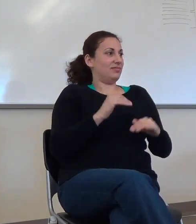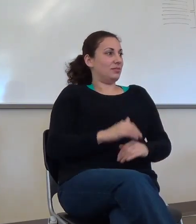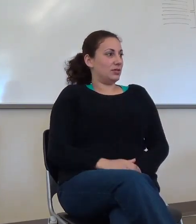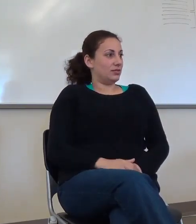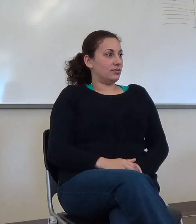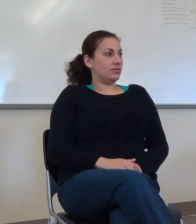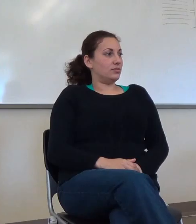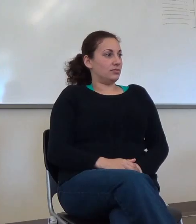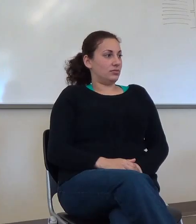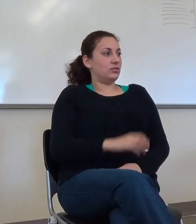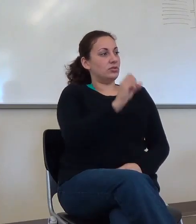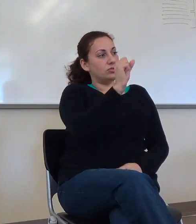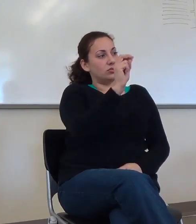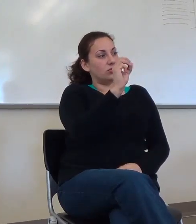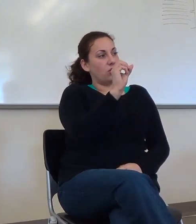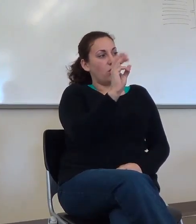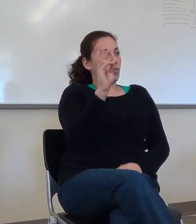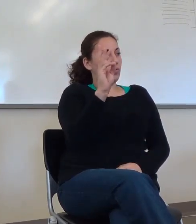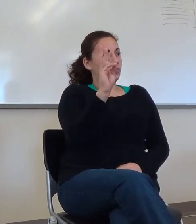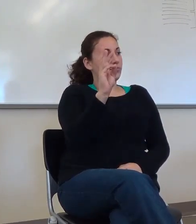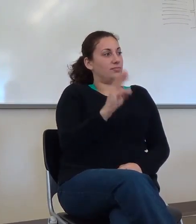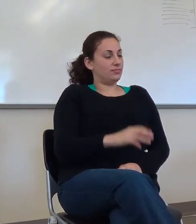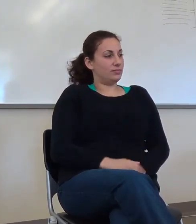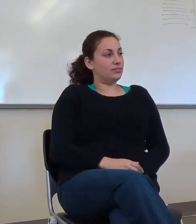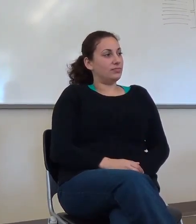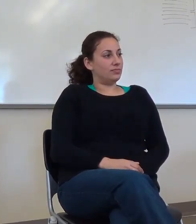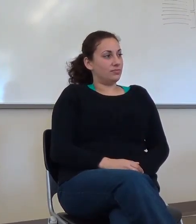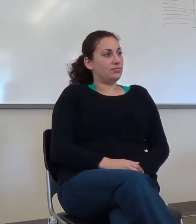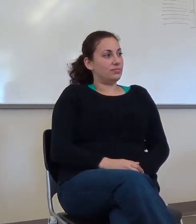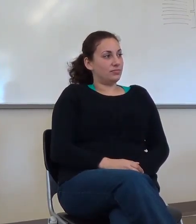Okay, what about this one? Anybody have trouble with this one?